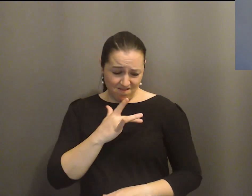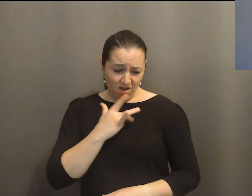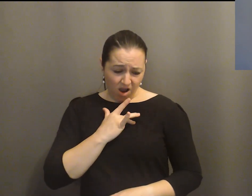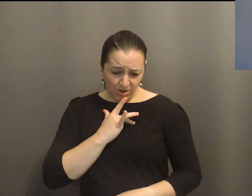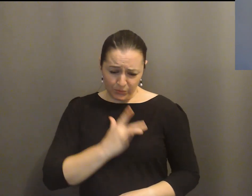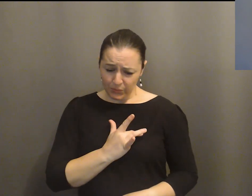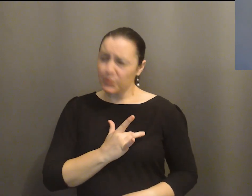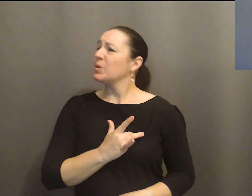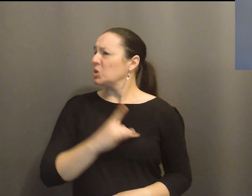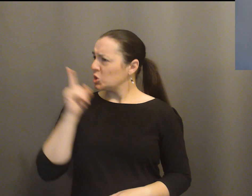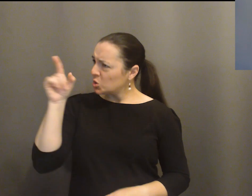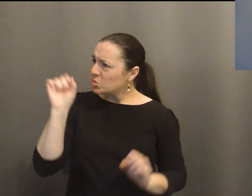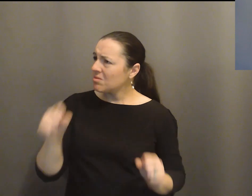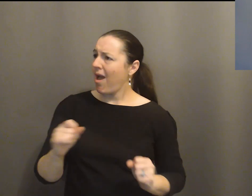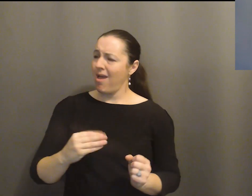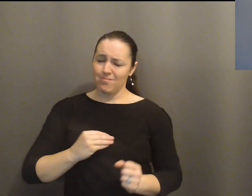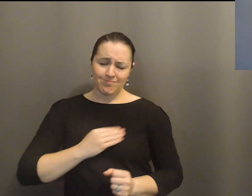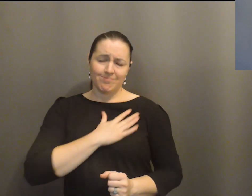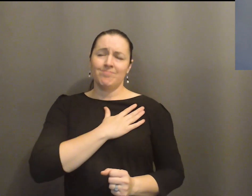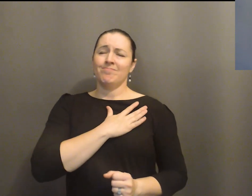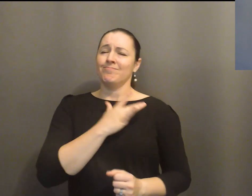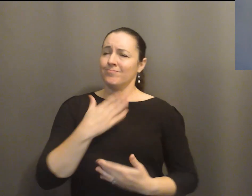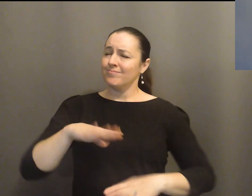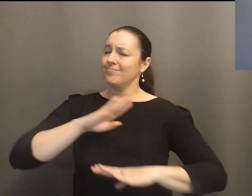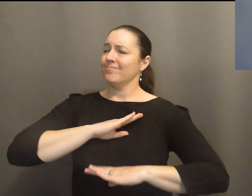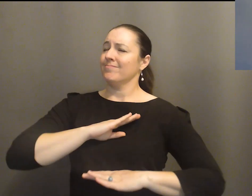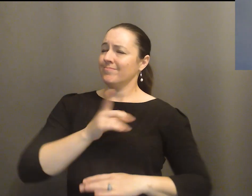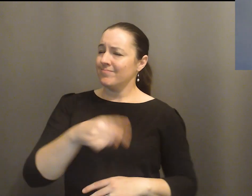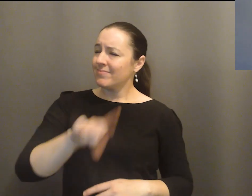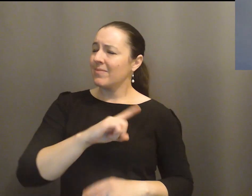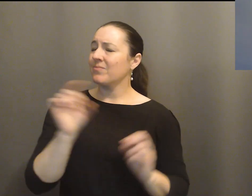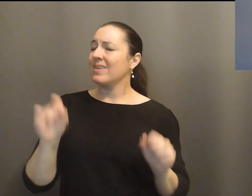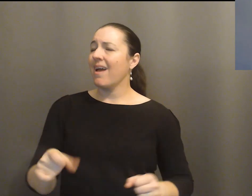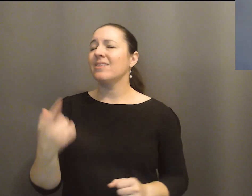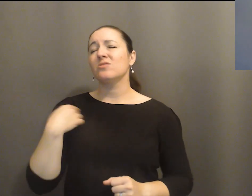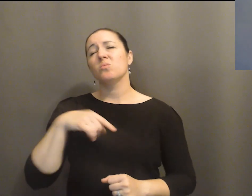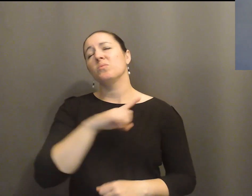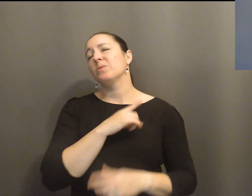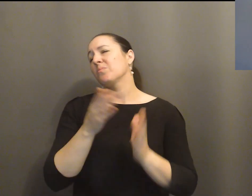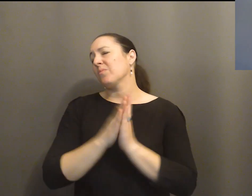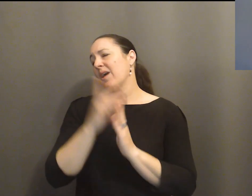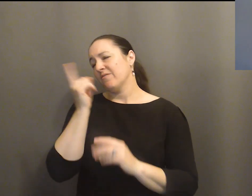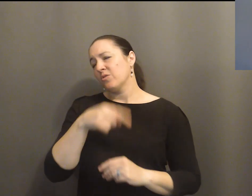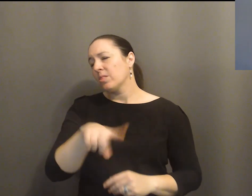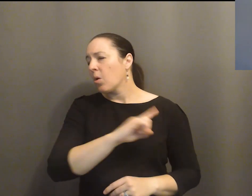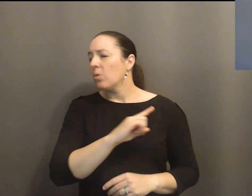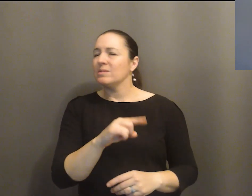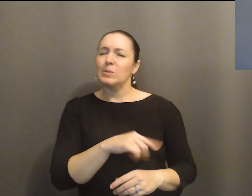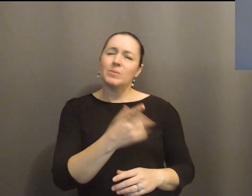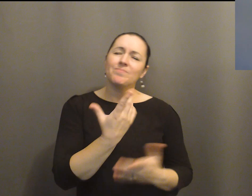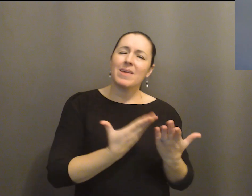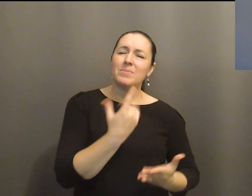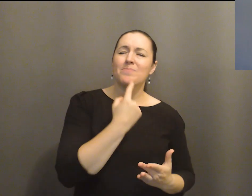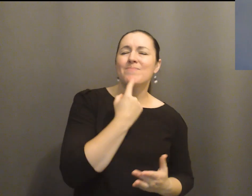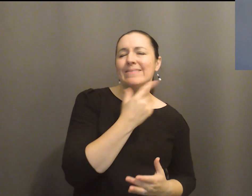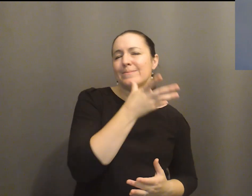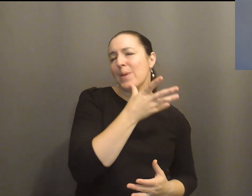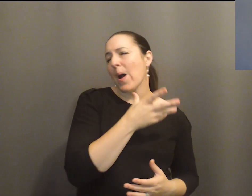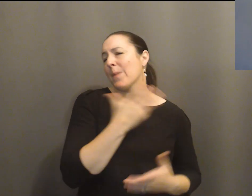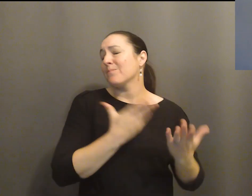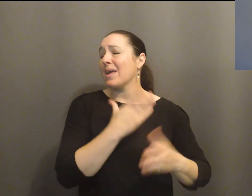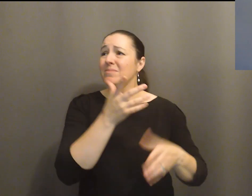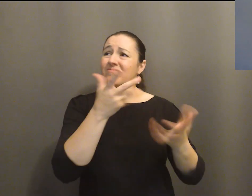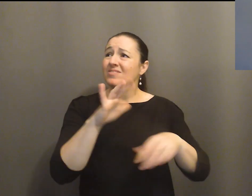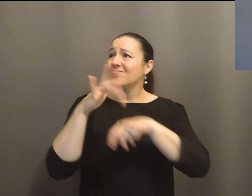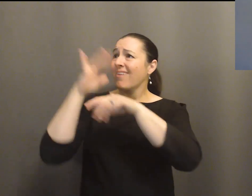there's no void In our heart That you are not sufficient for And so Lord we just pray For all of those Who are missing their moms today Who maybe have